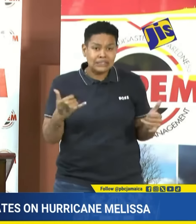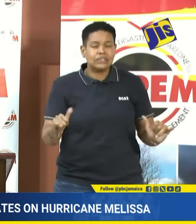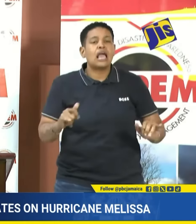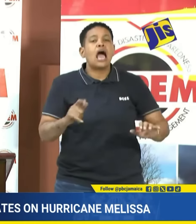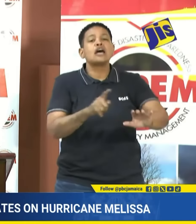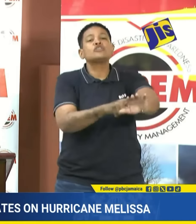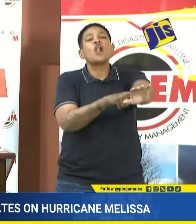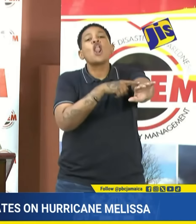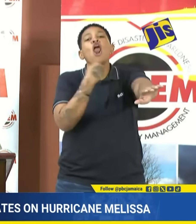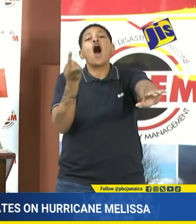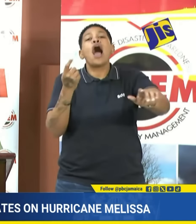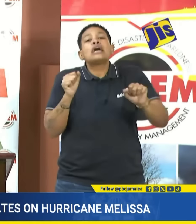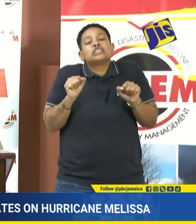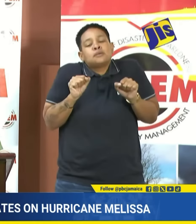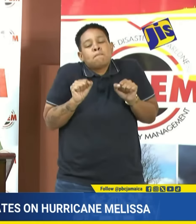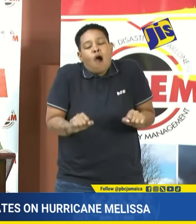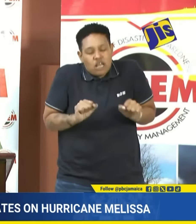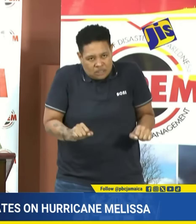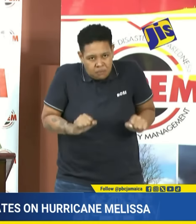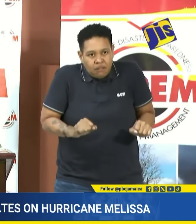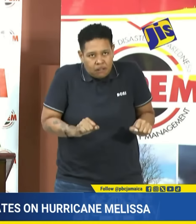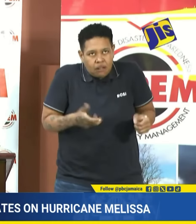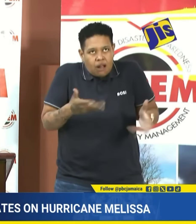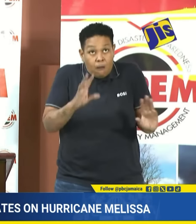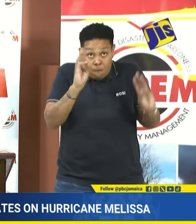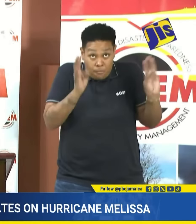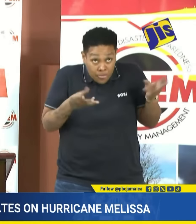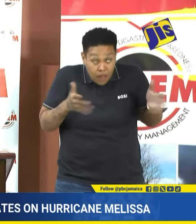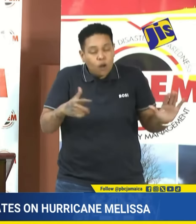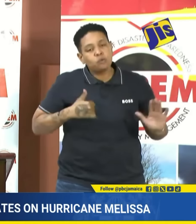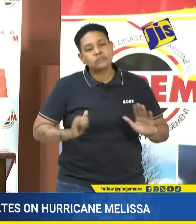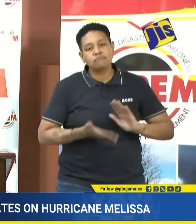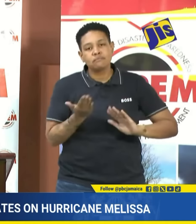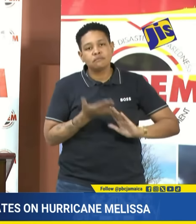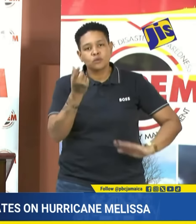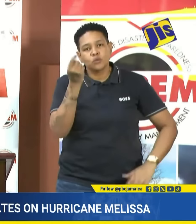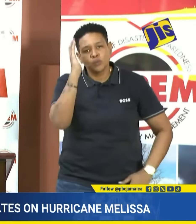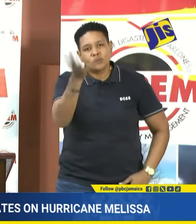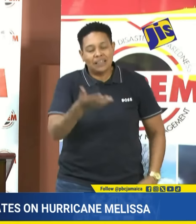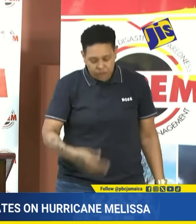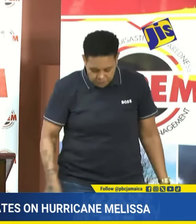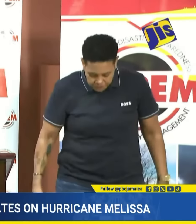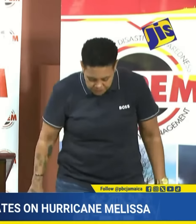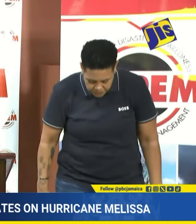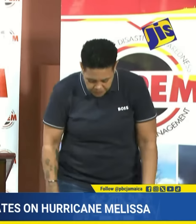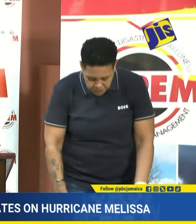as long as conditions allow us to do so.